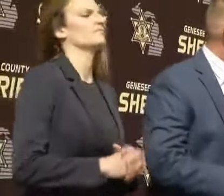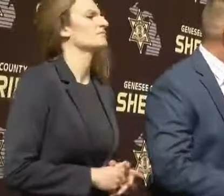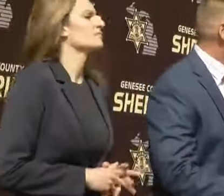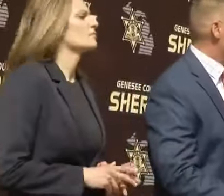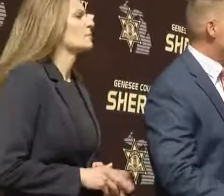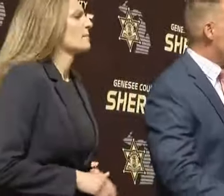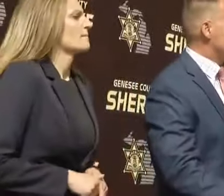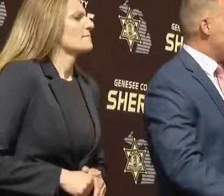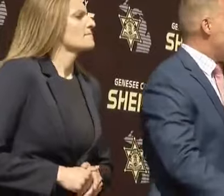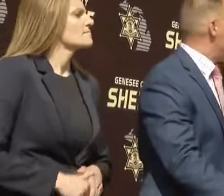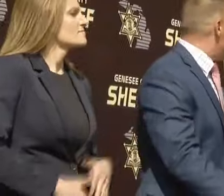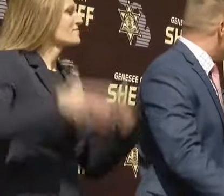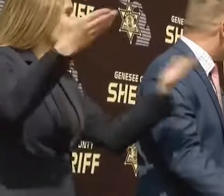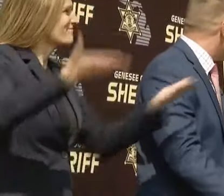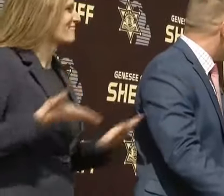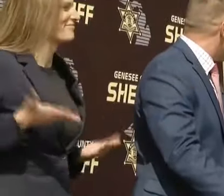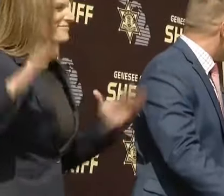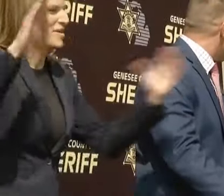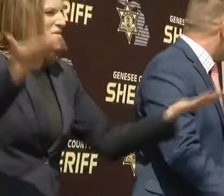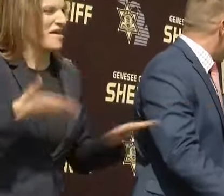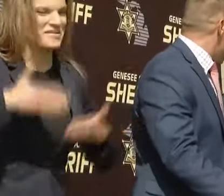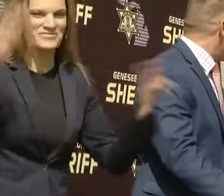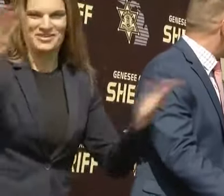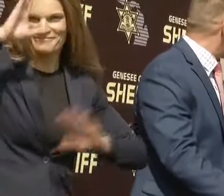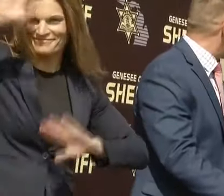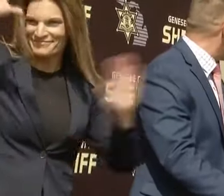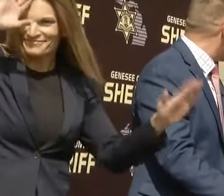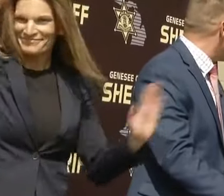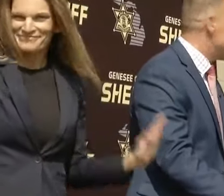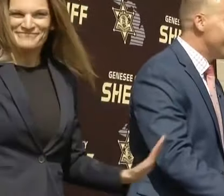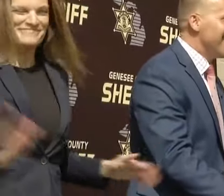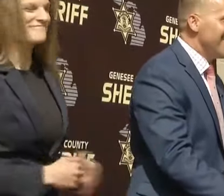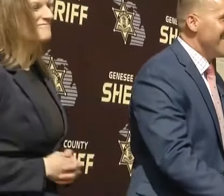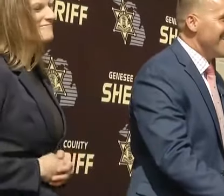State. Welcome, welcome, welcome. Yes.